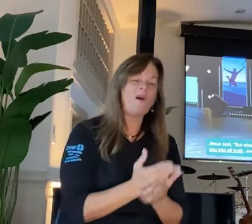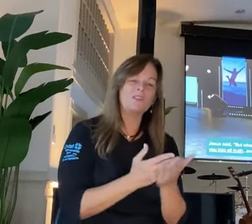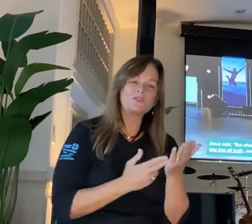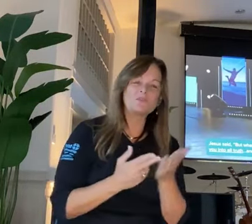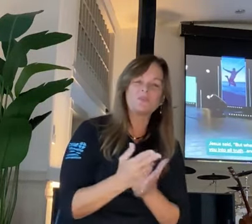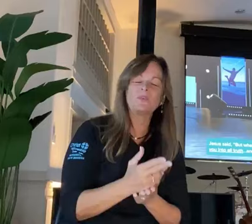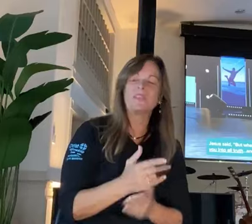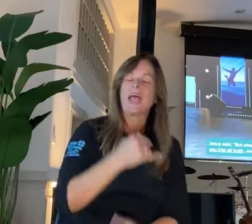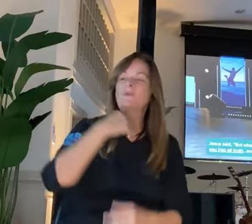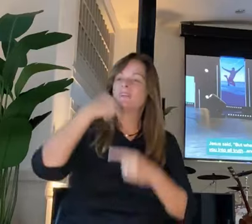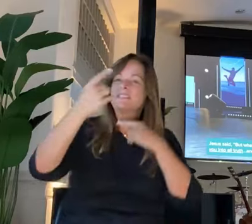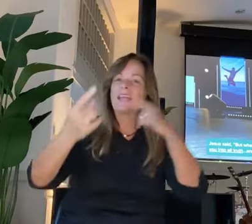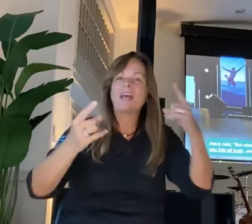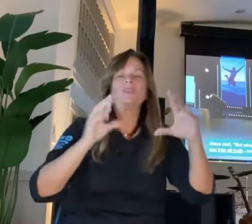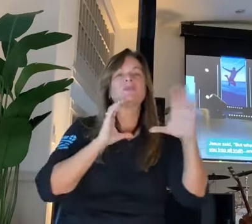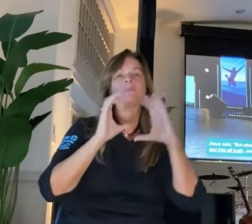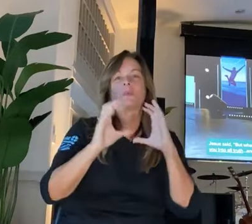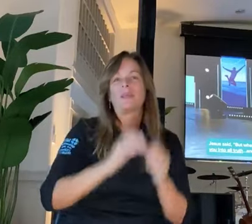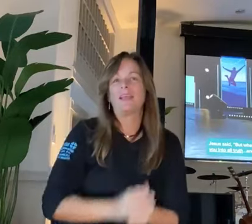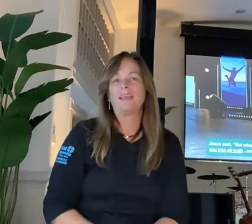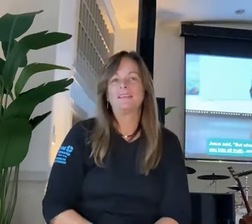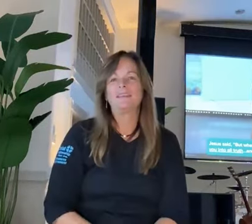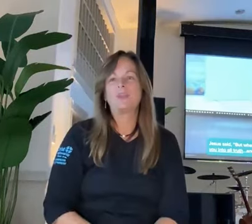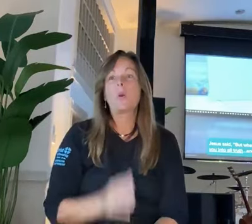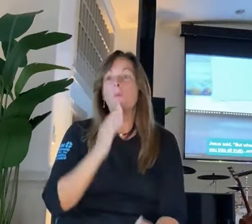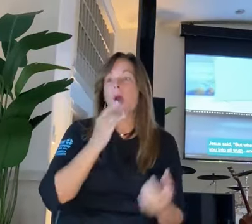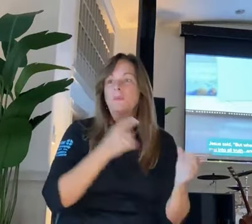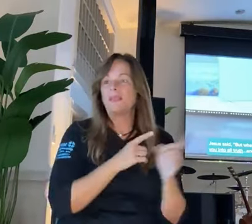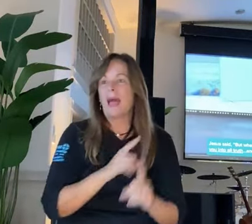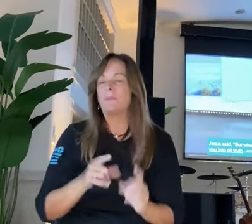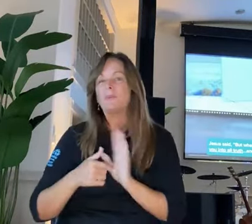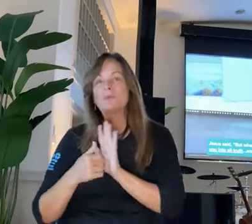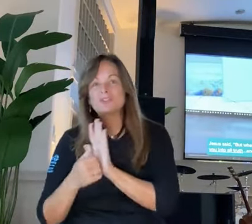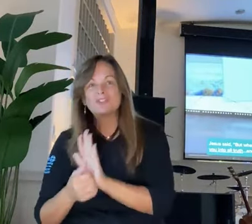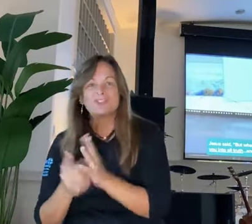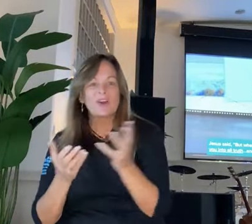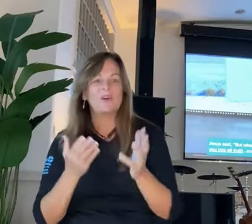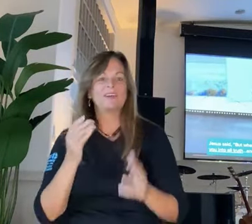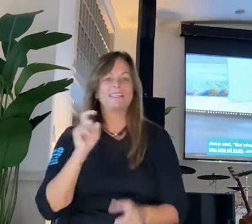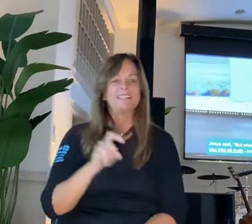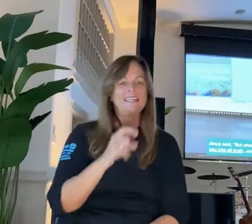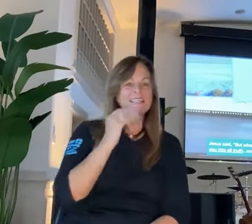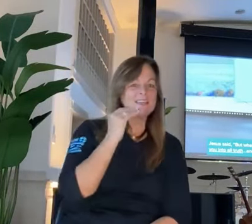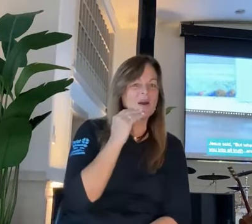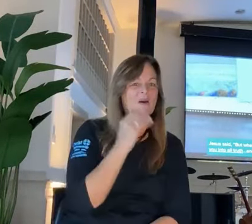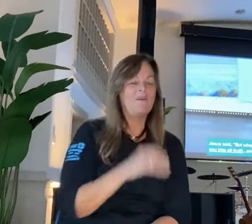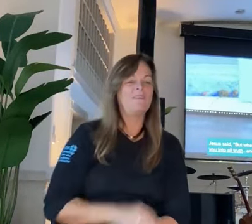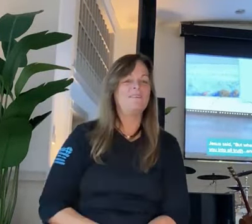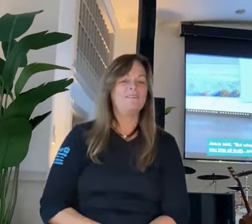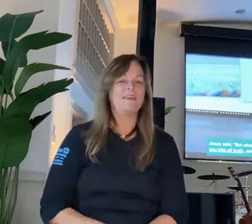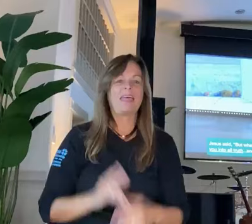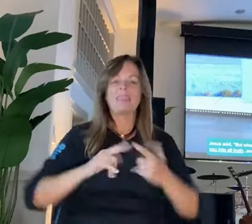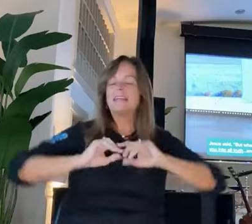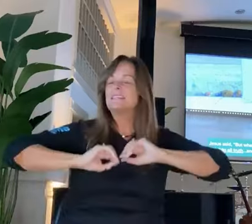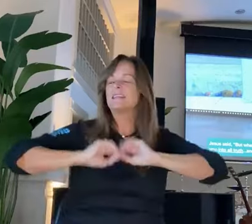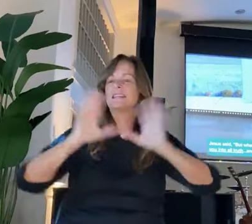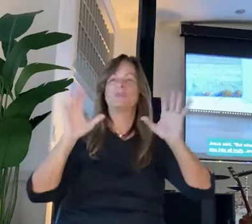truth. And he will tell you what is yet to come. Which means he's going to reveal things to you that you can't find out any other